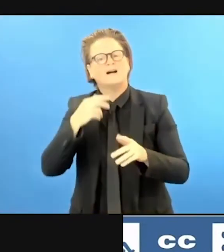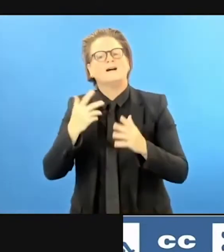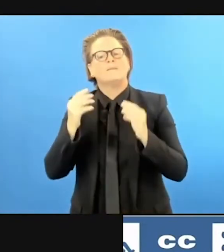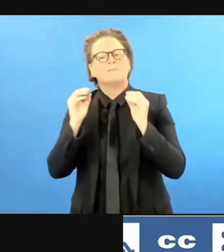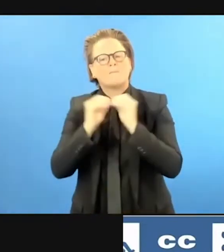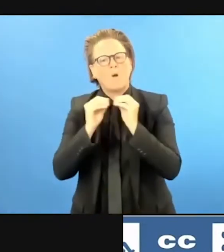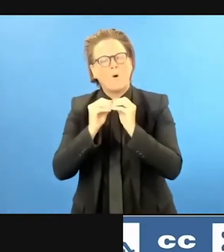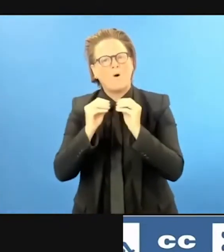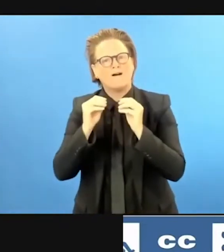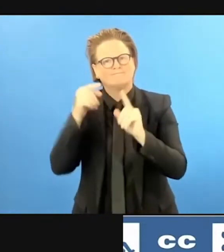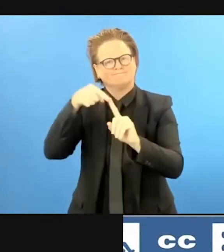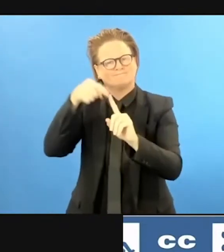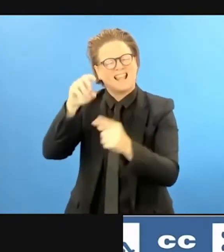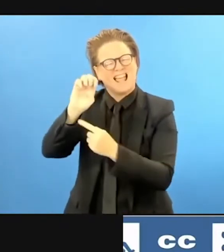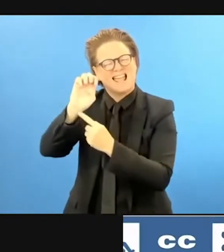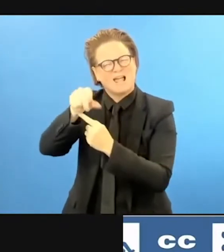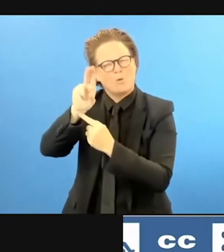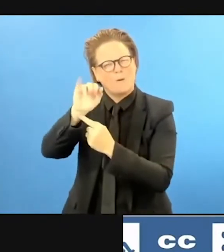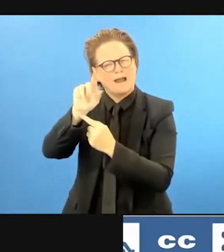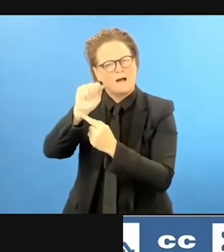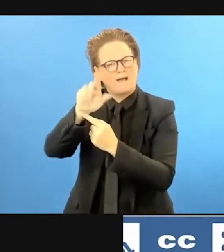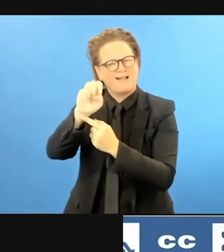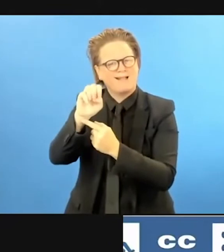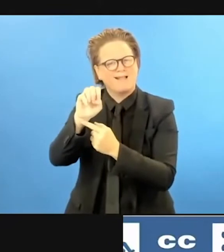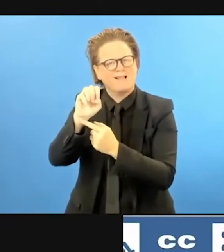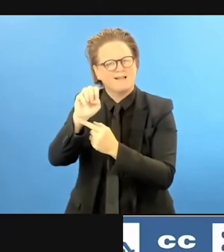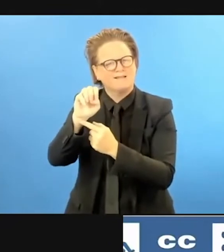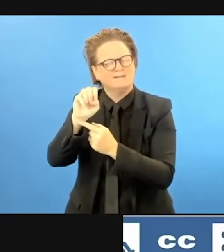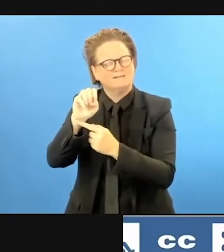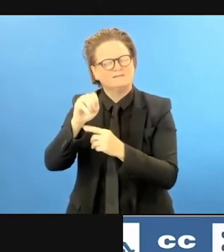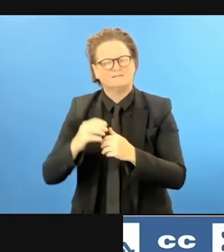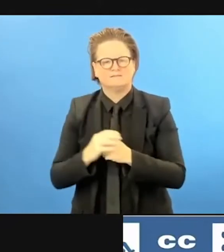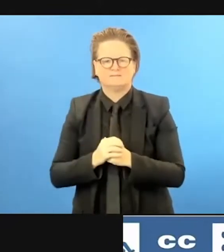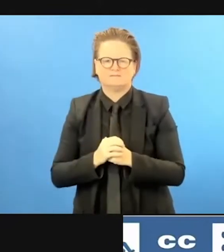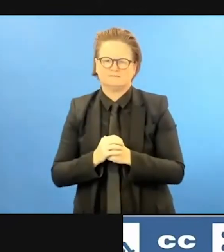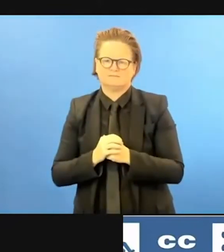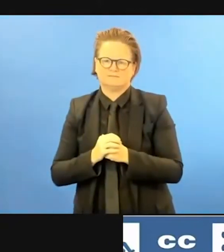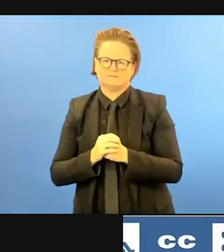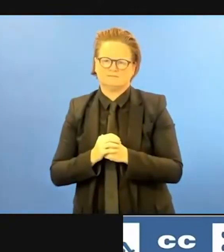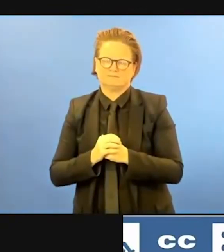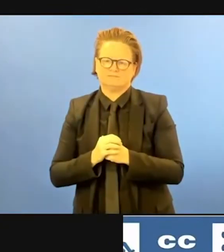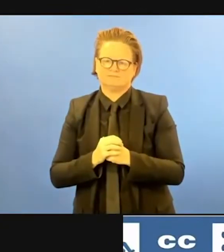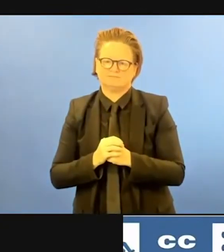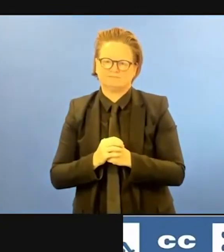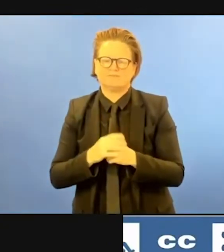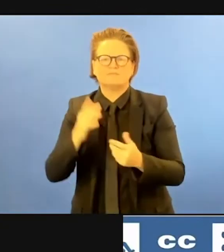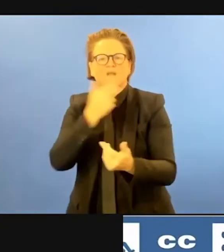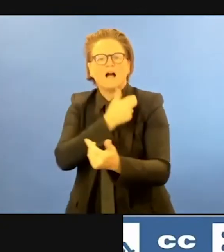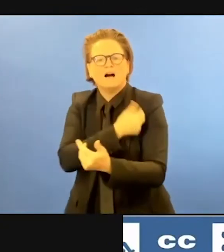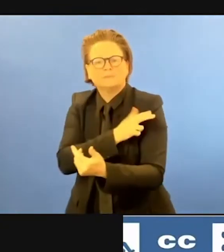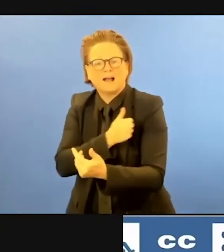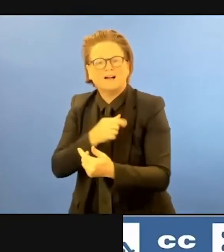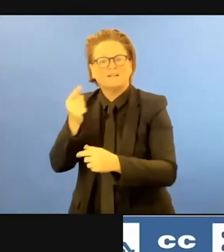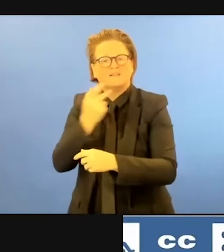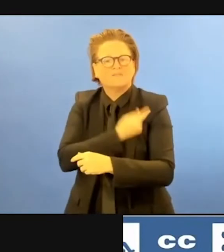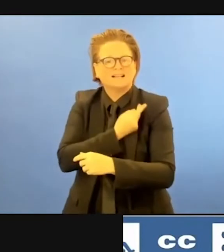their own patients, they obviously have access to medical records and can do proactive outreach. And